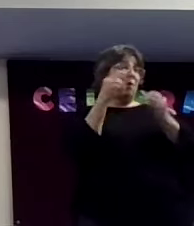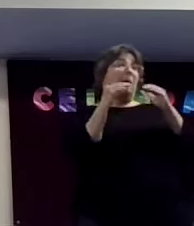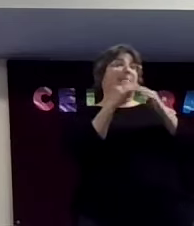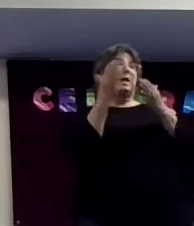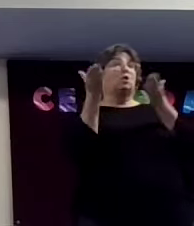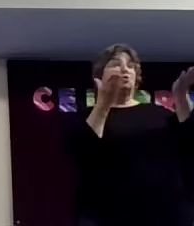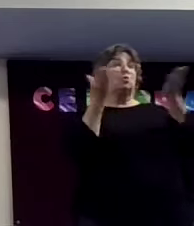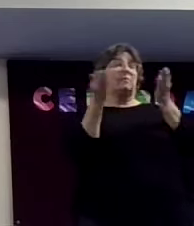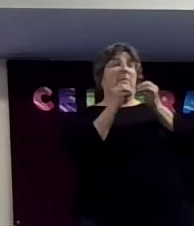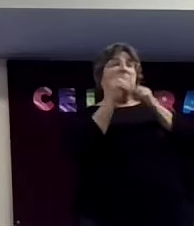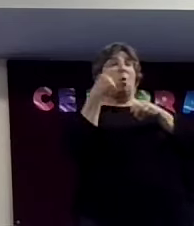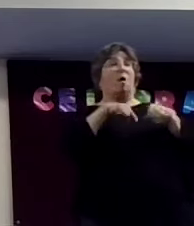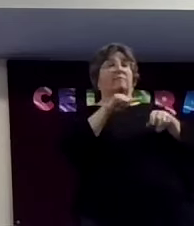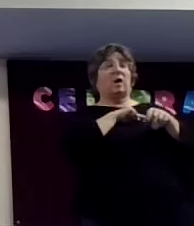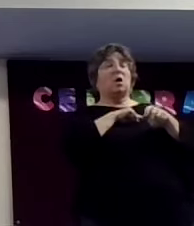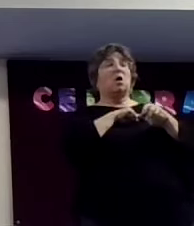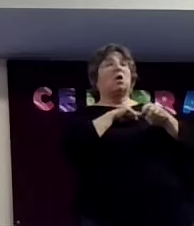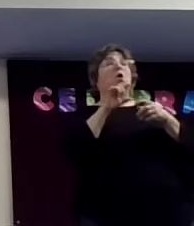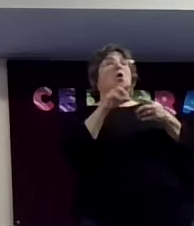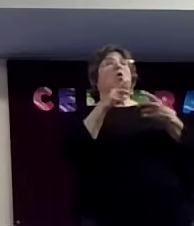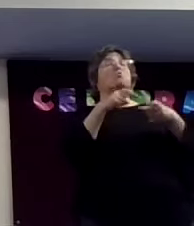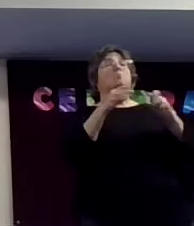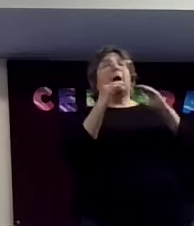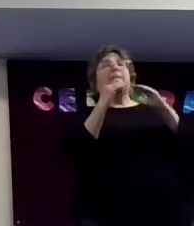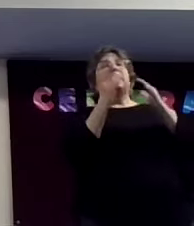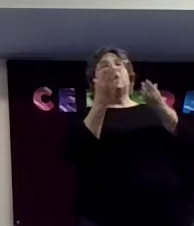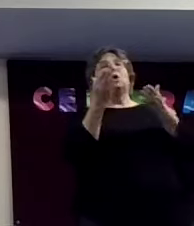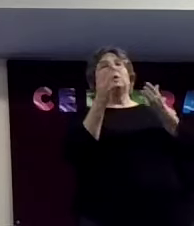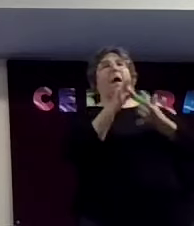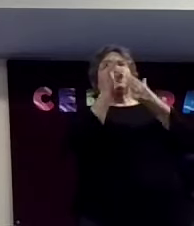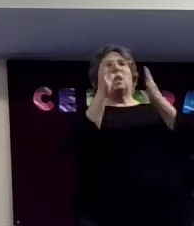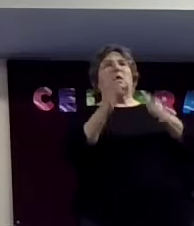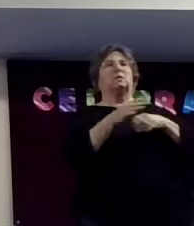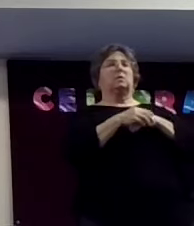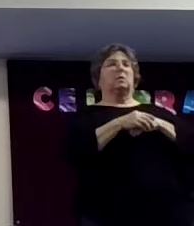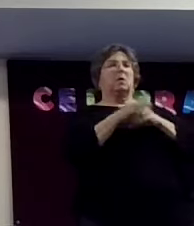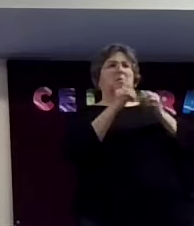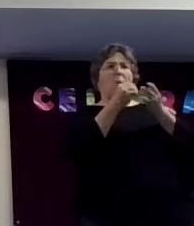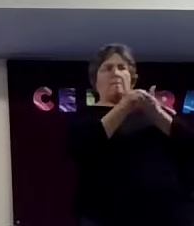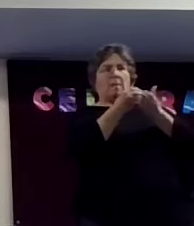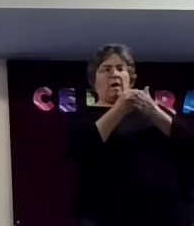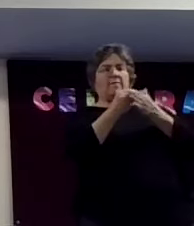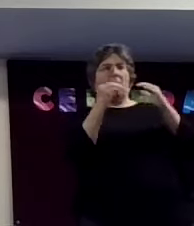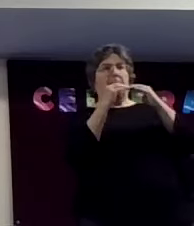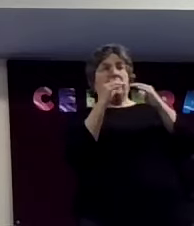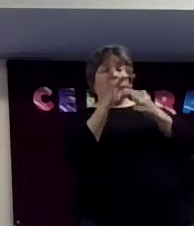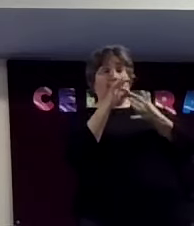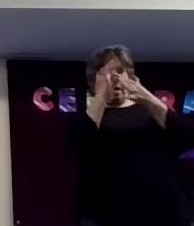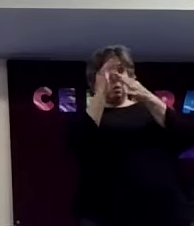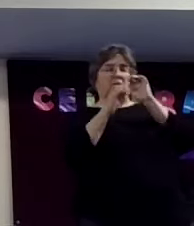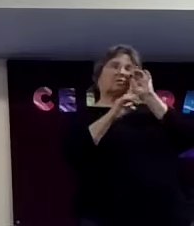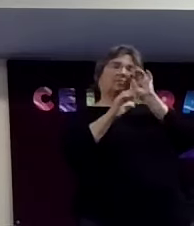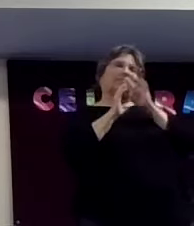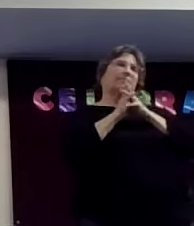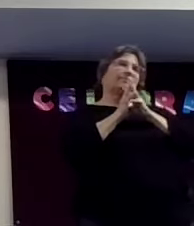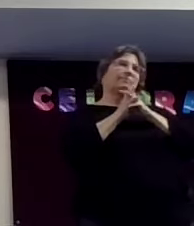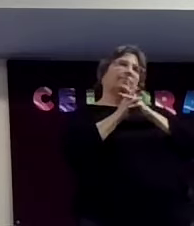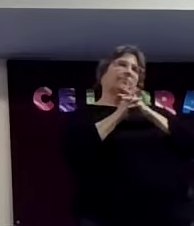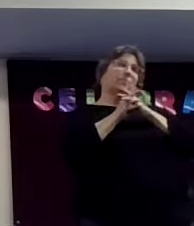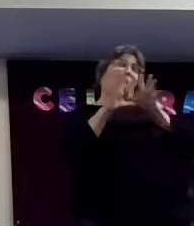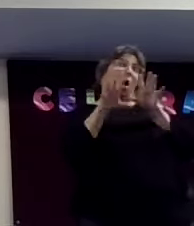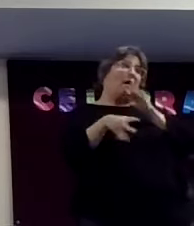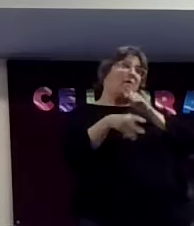peer services? Because most of us in this room are peer specialists. Will there be more money for peer specialists? Will we